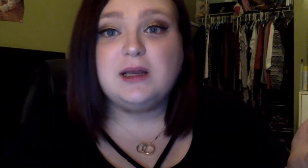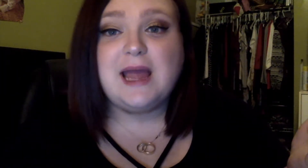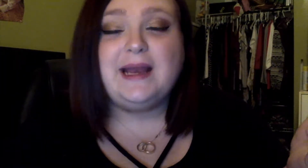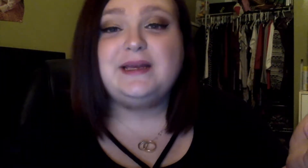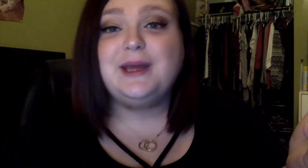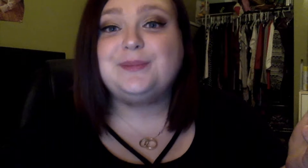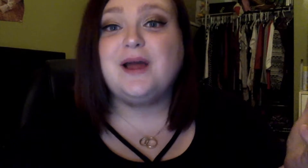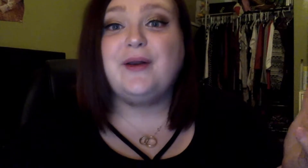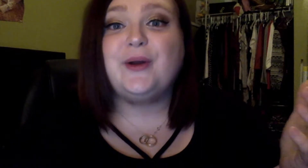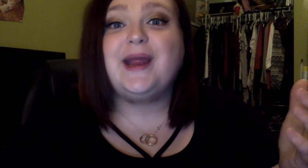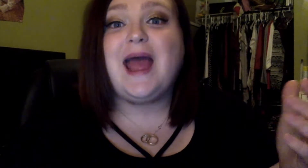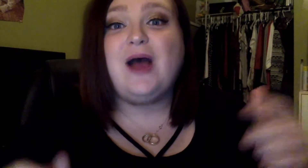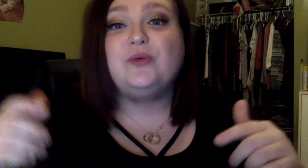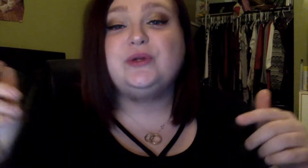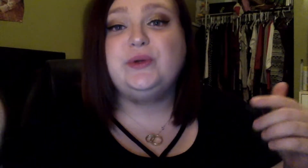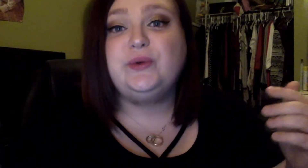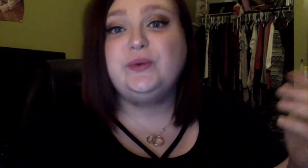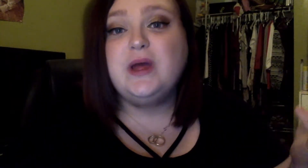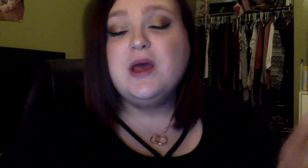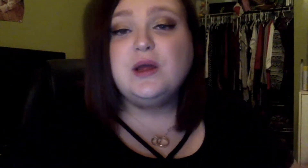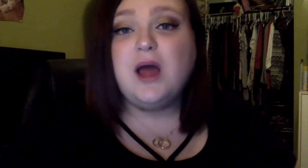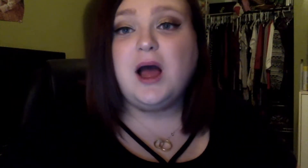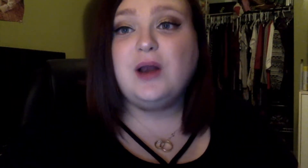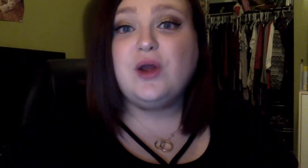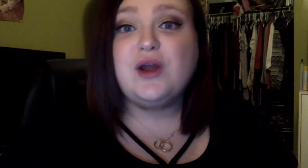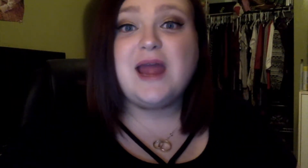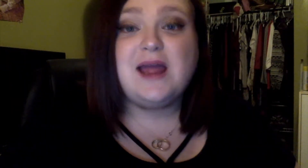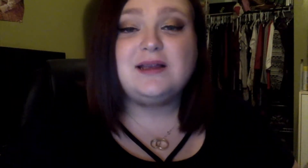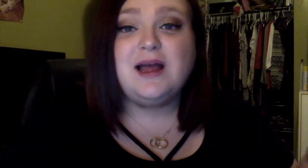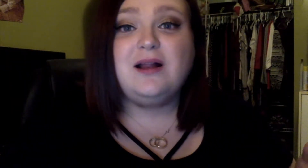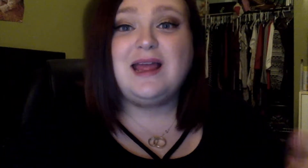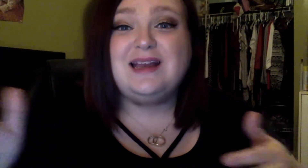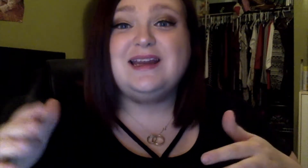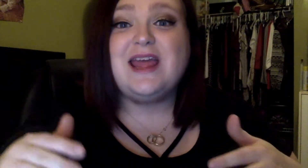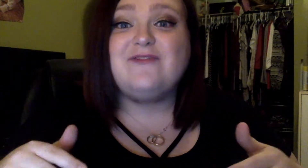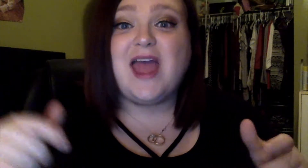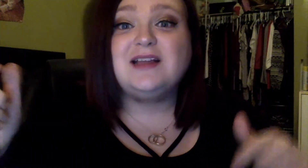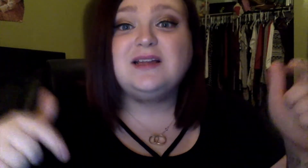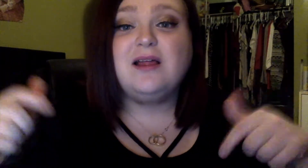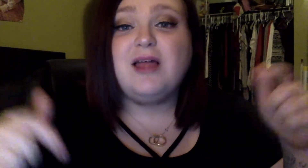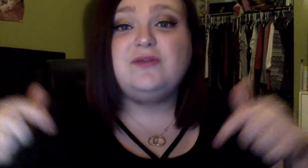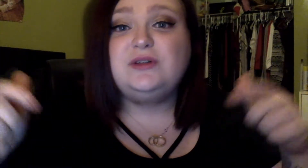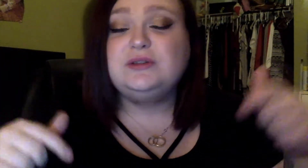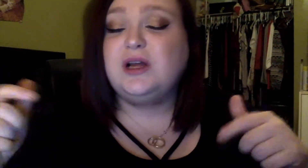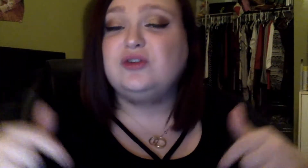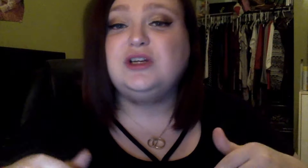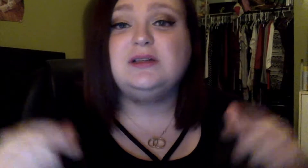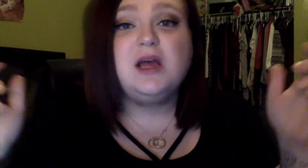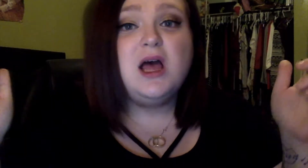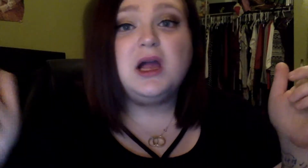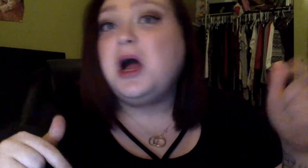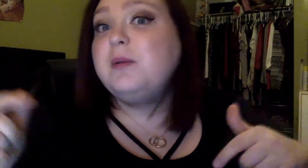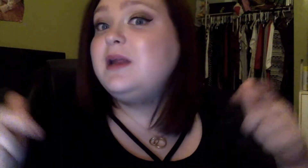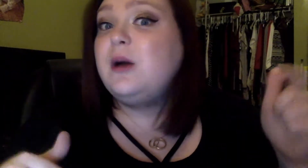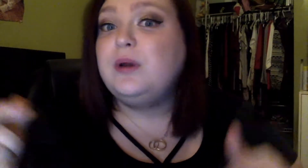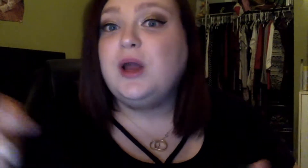any tips on learning how to learn ASL in the advanced level. So just comment down